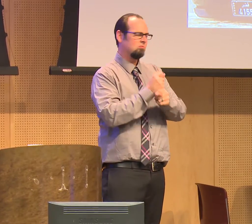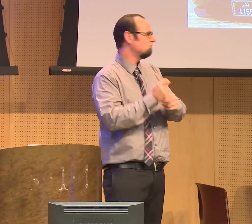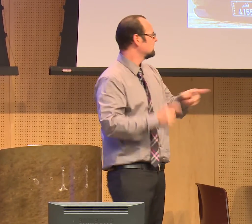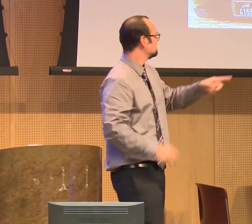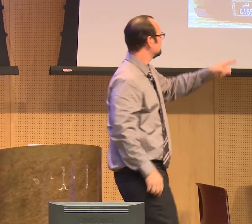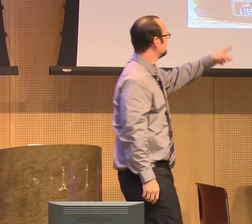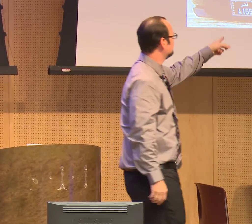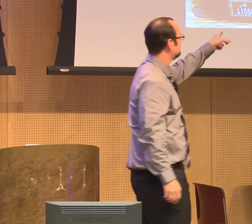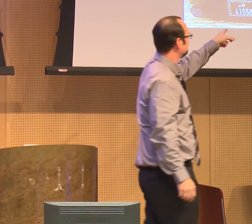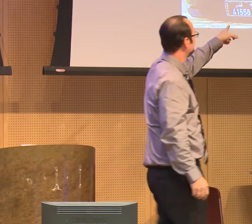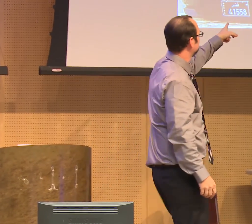Here's a picture of the truck.